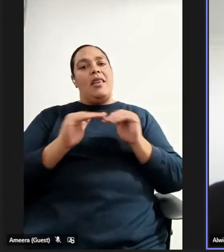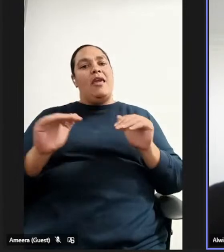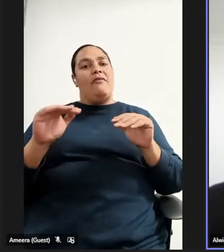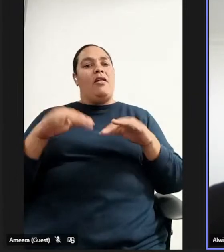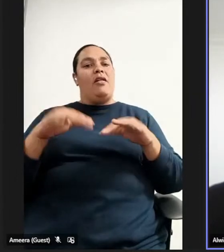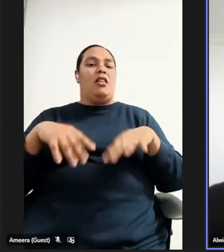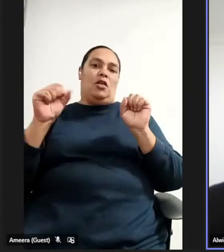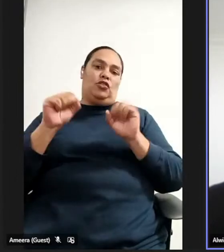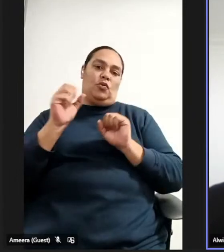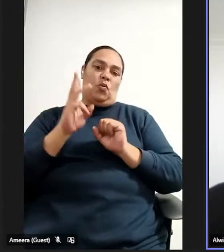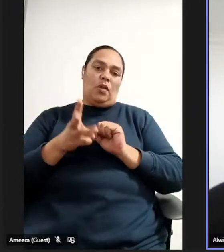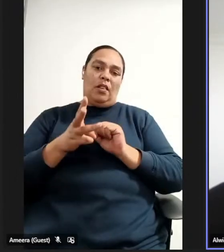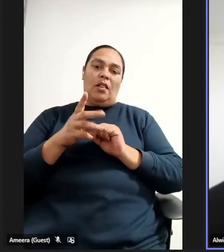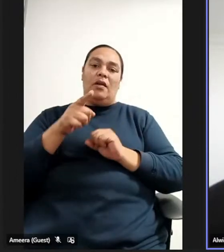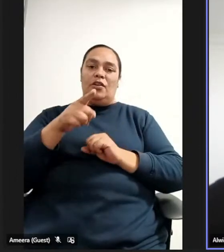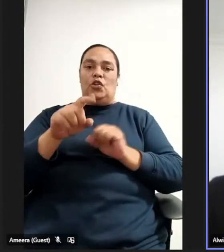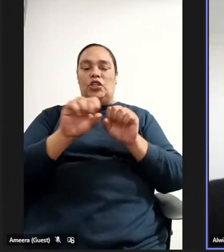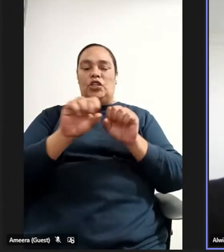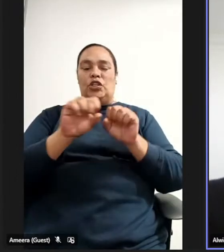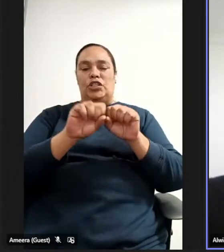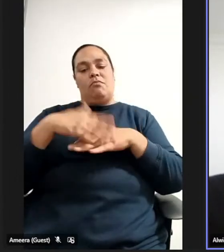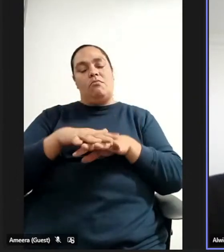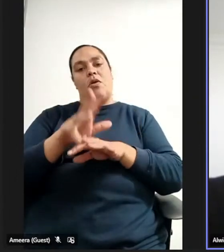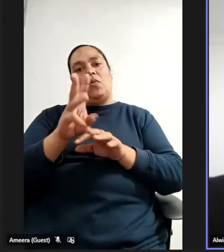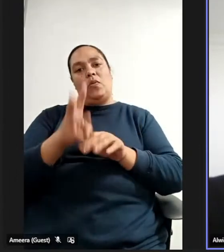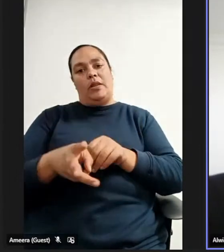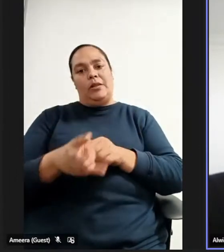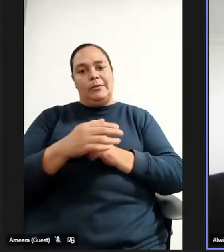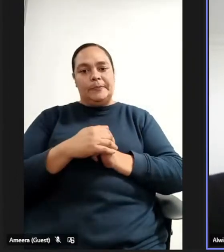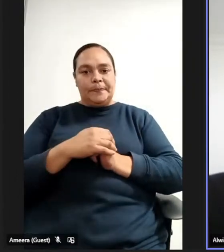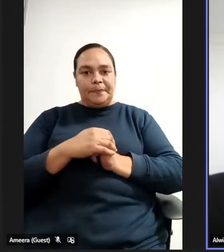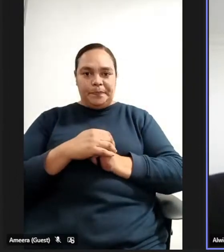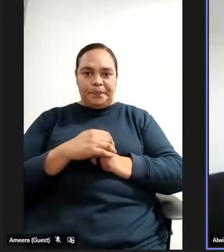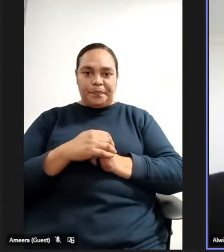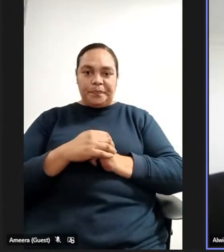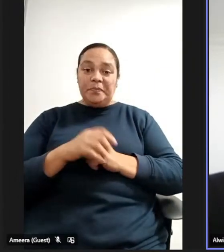load shedding stages being implemented. On the question around